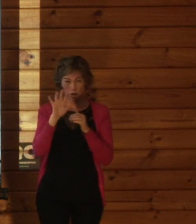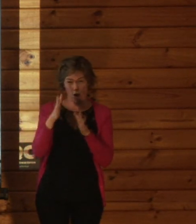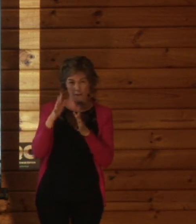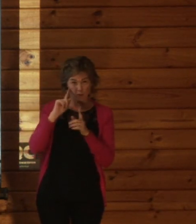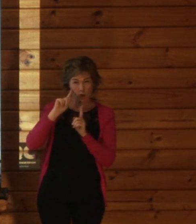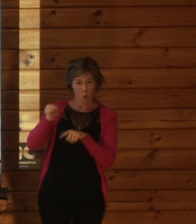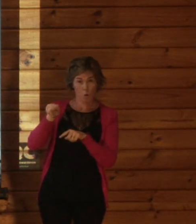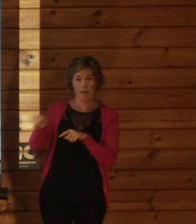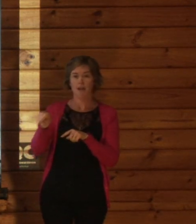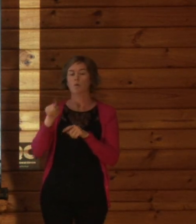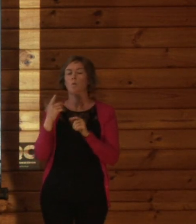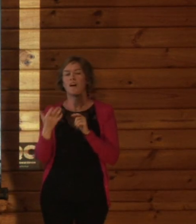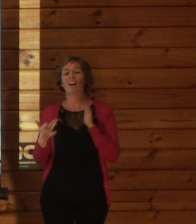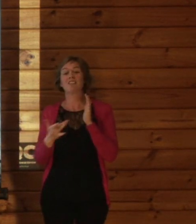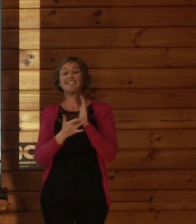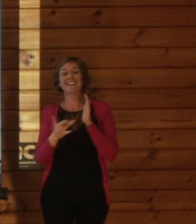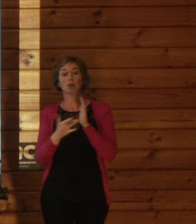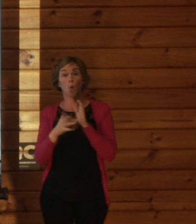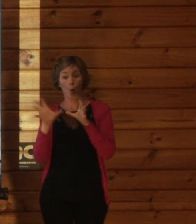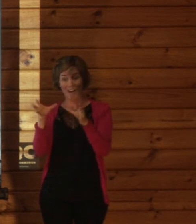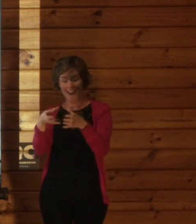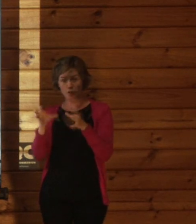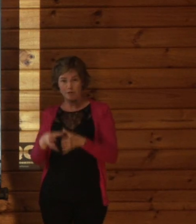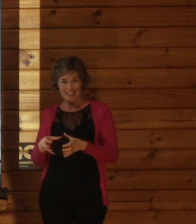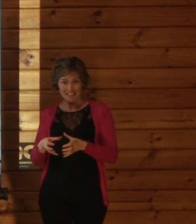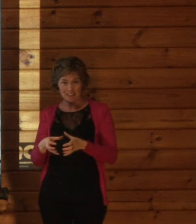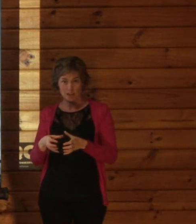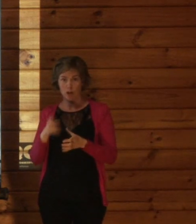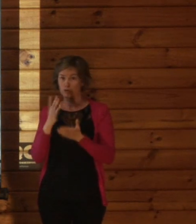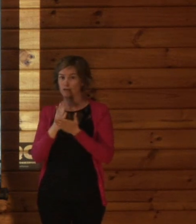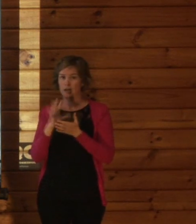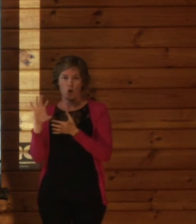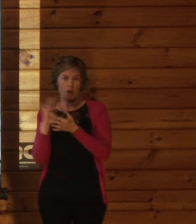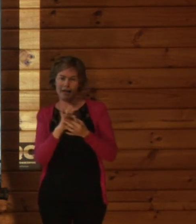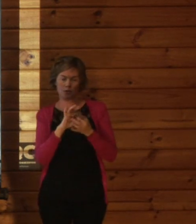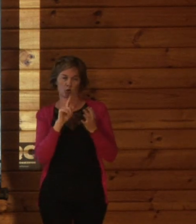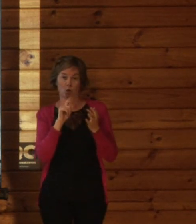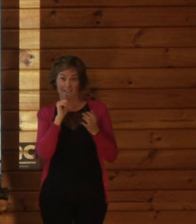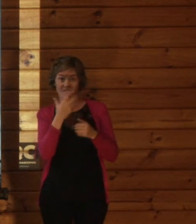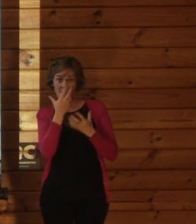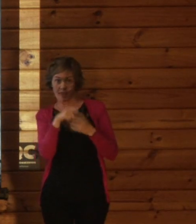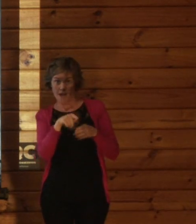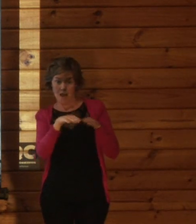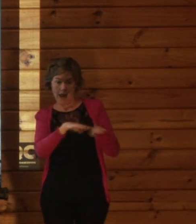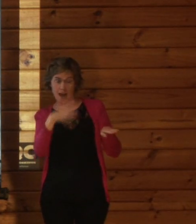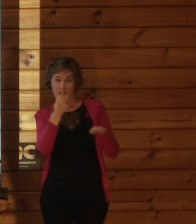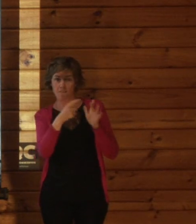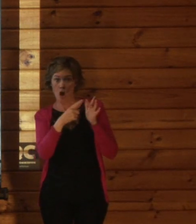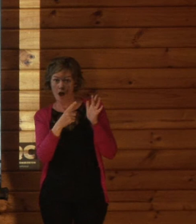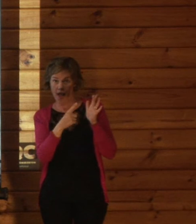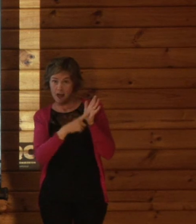don't have an effect on whether or not you've got IOV, mm-hmm. but obviously in TC1 you're unlikely to have it.